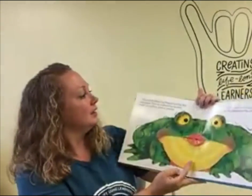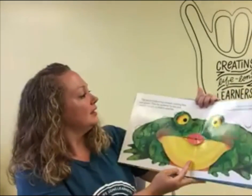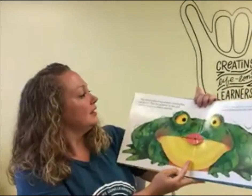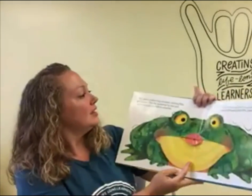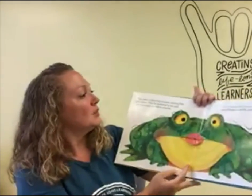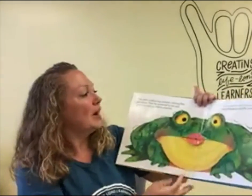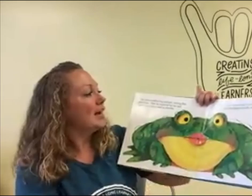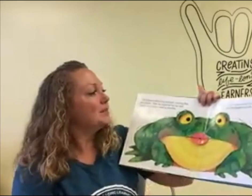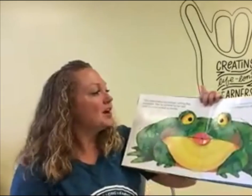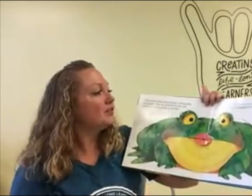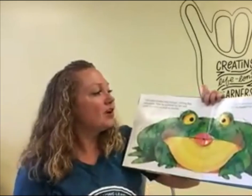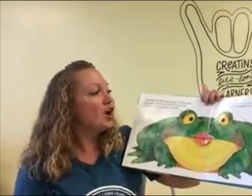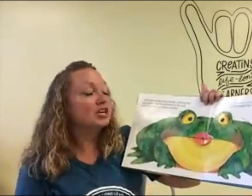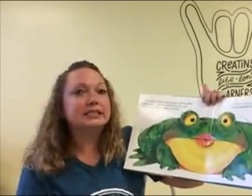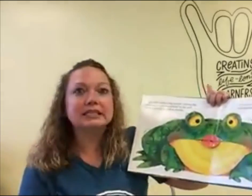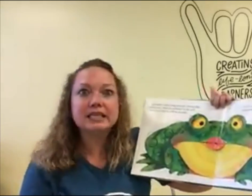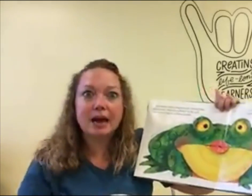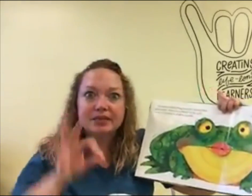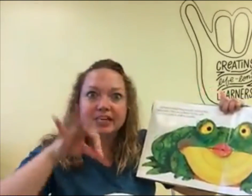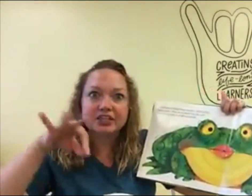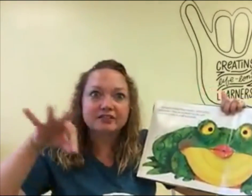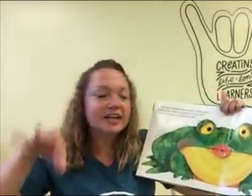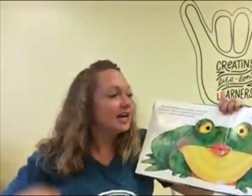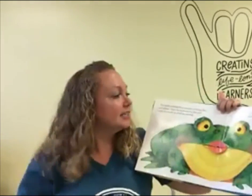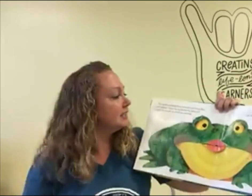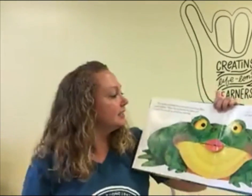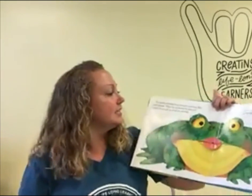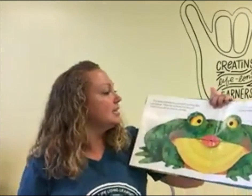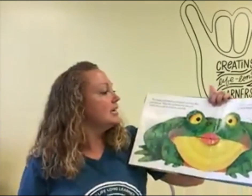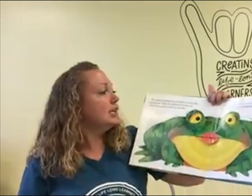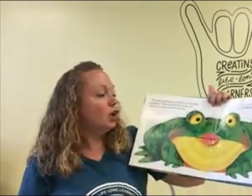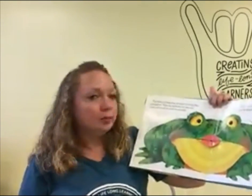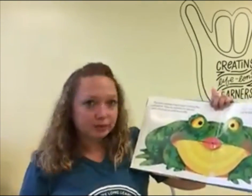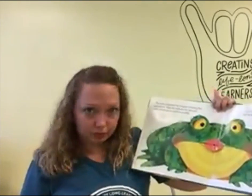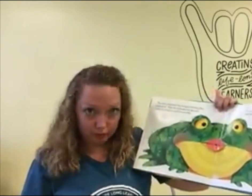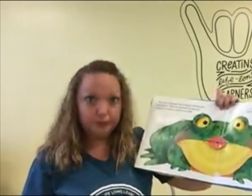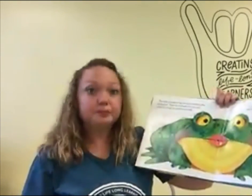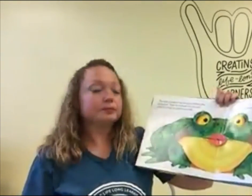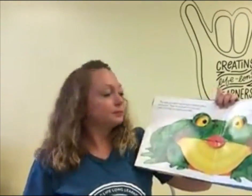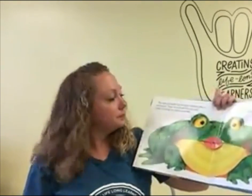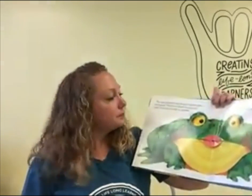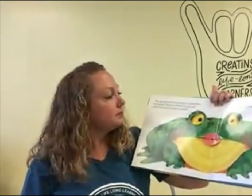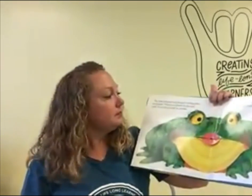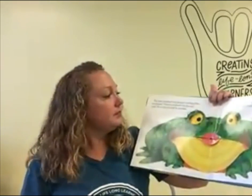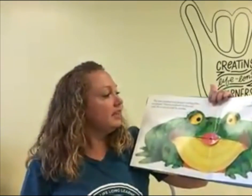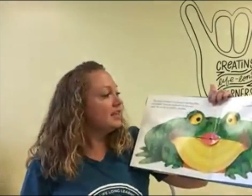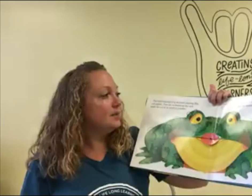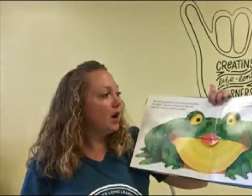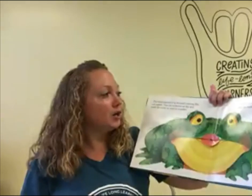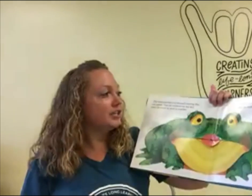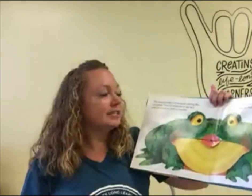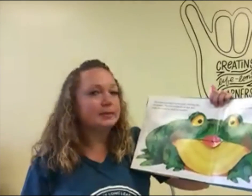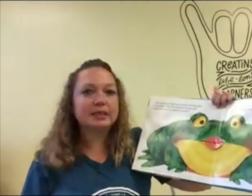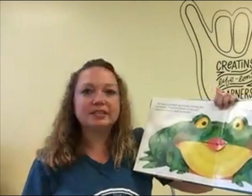wide mouth frog stopped catching flies. He gulped. Then he puckered his lips. Let me see you pucker your lips.